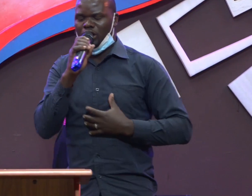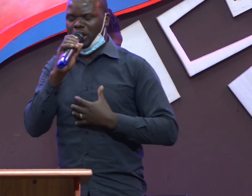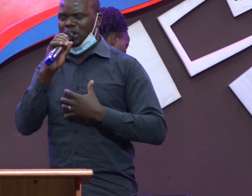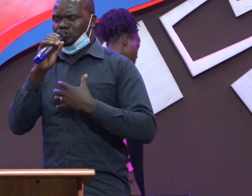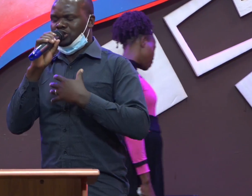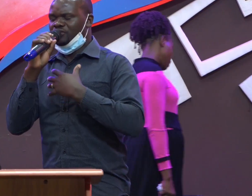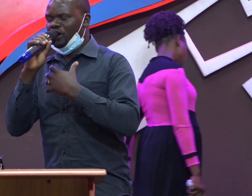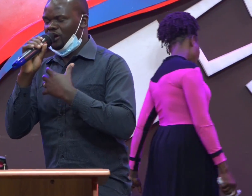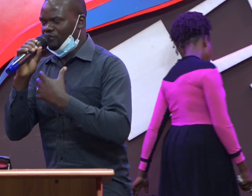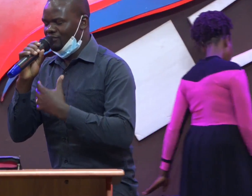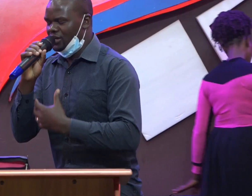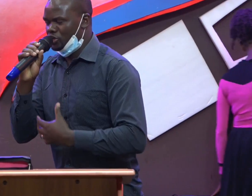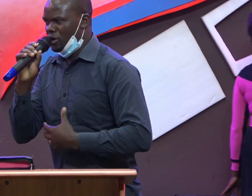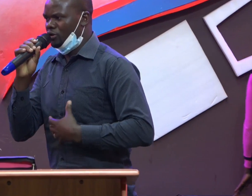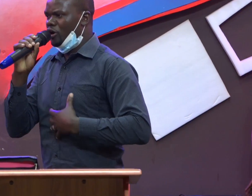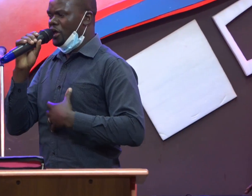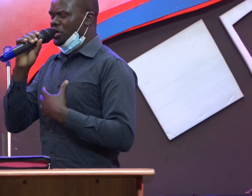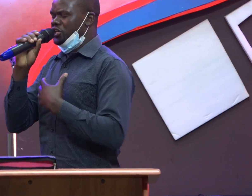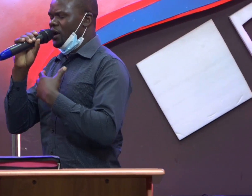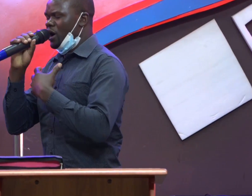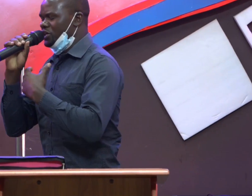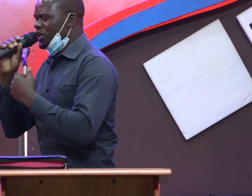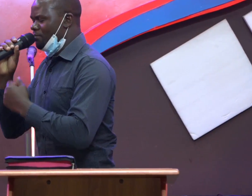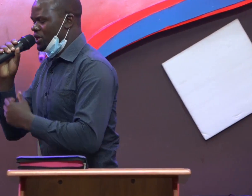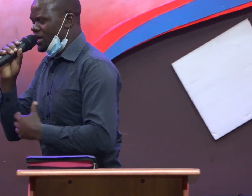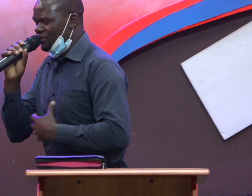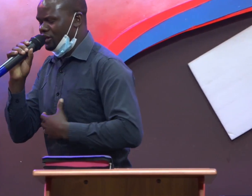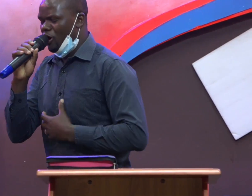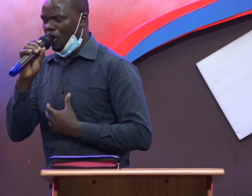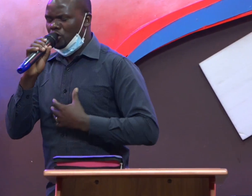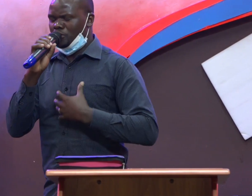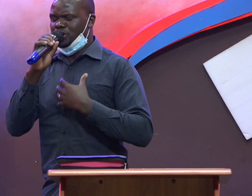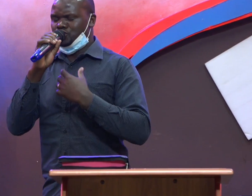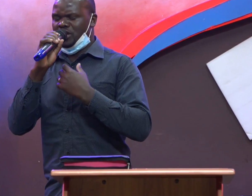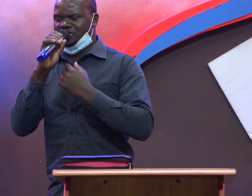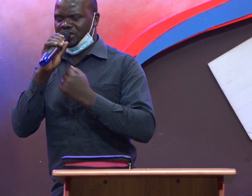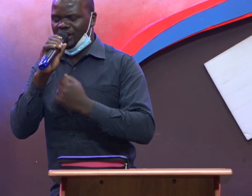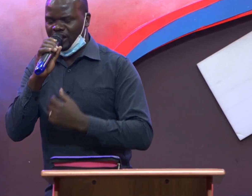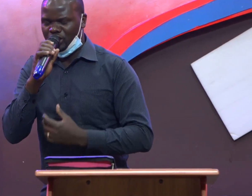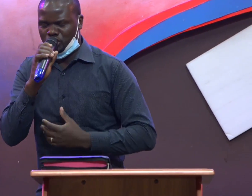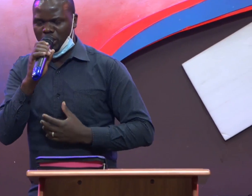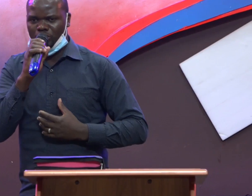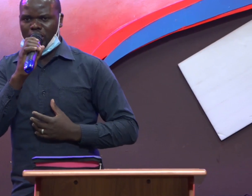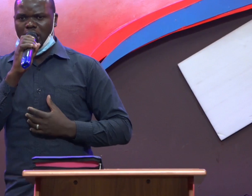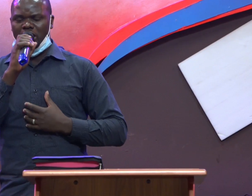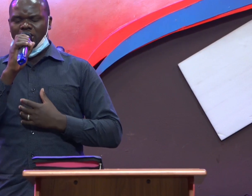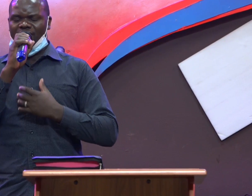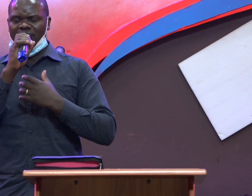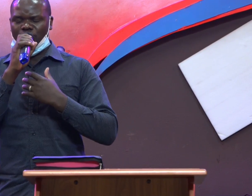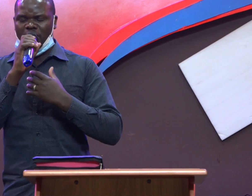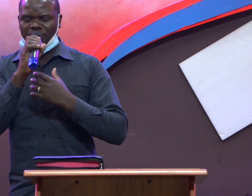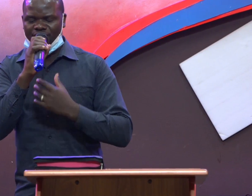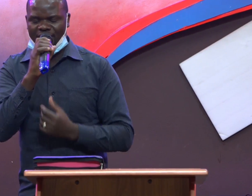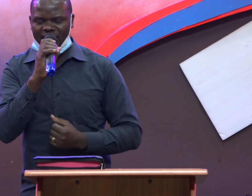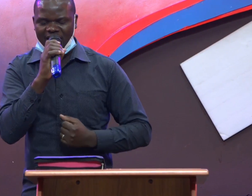King of glory, to develop, heavenly King of glory, in our inner being, heavenly Lord, to be strengthened, heavenly King of glory,